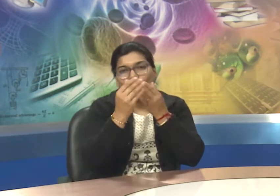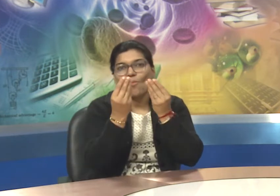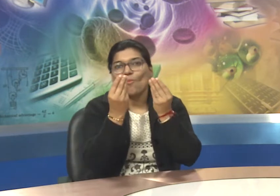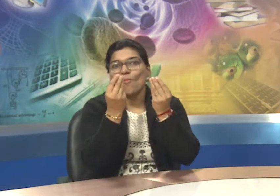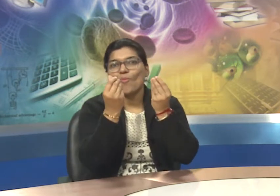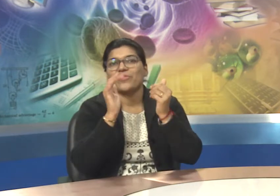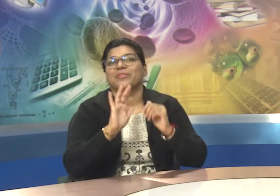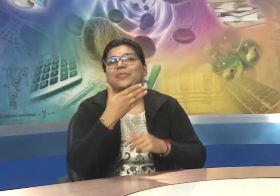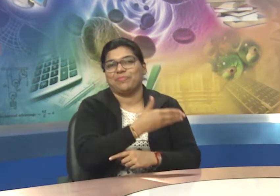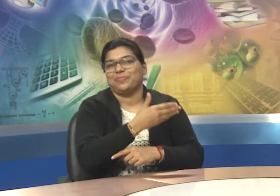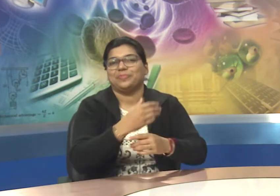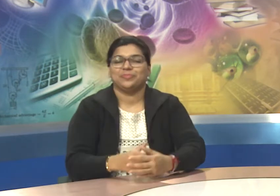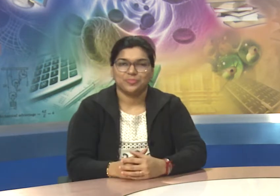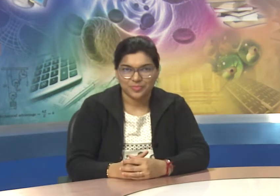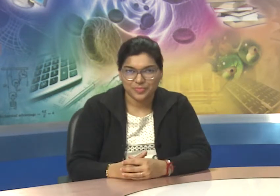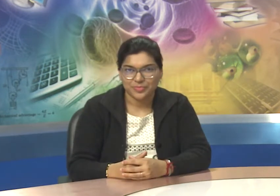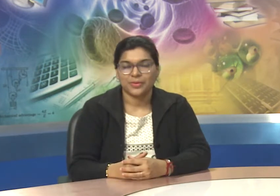and shining.